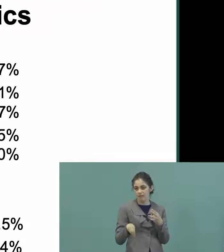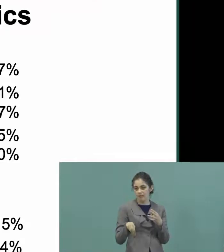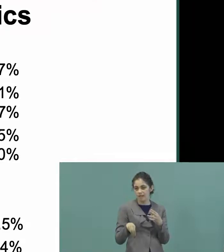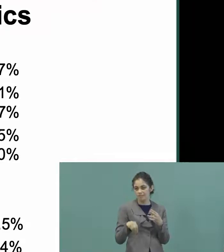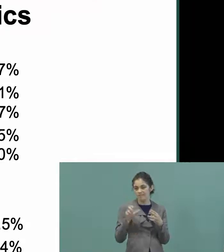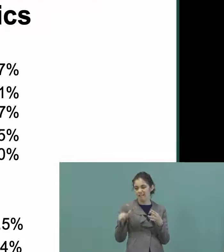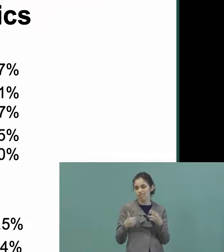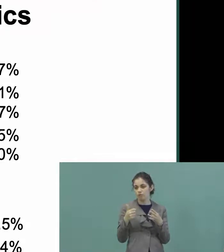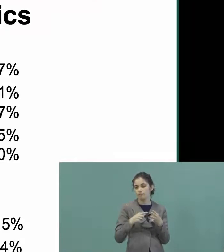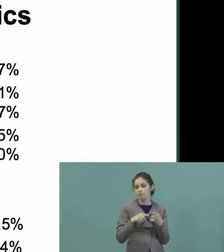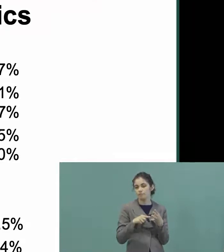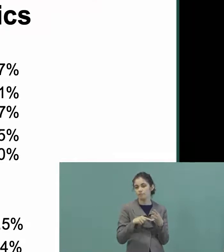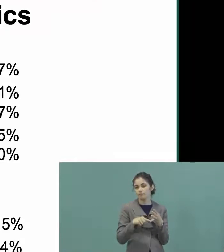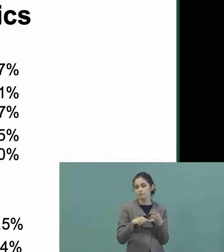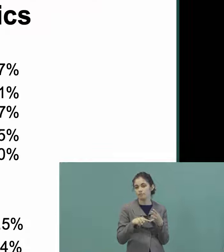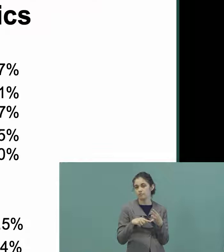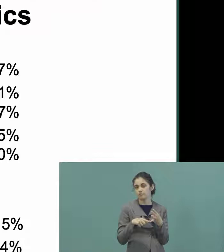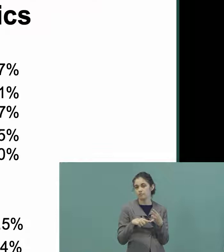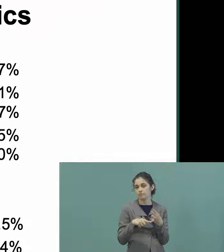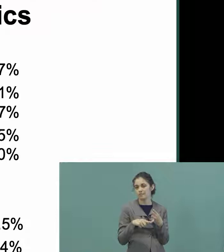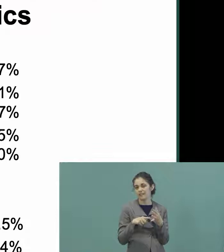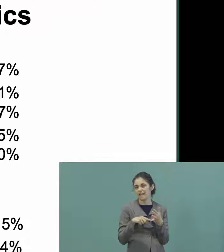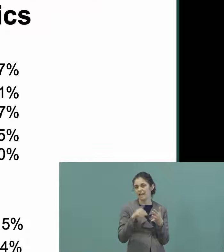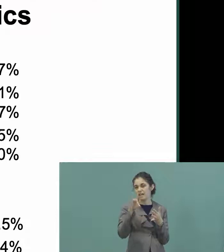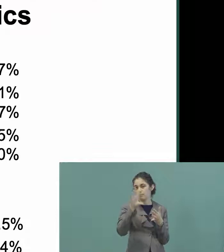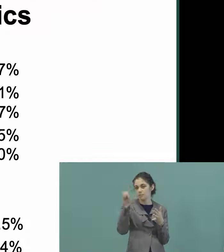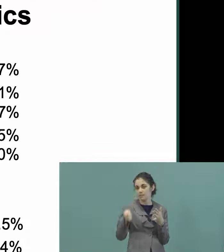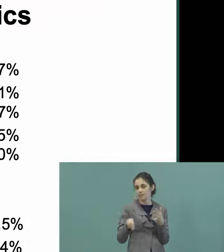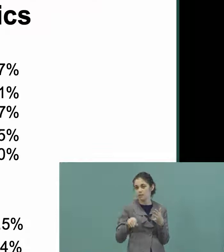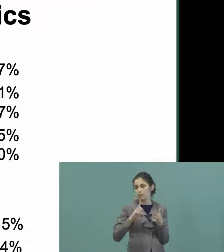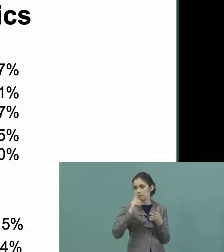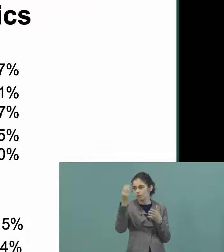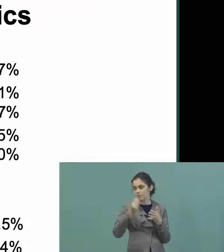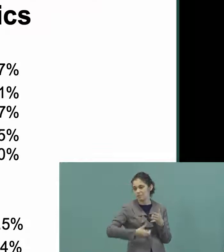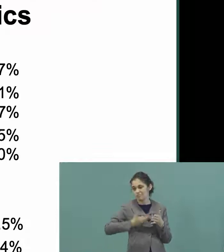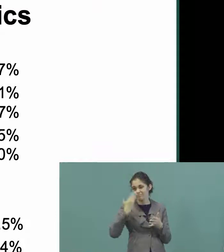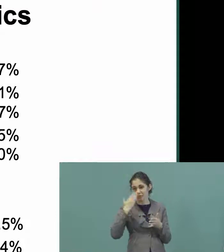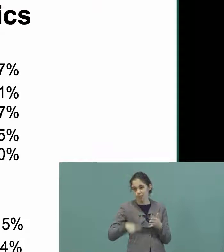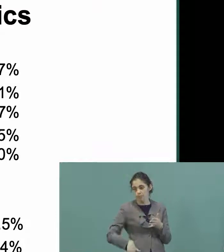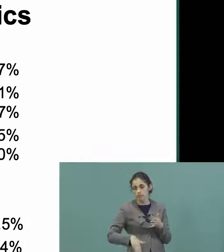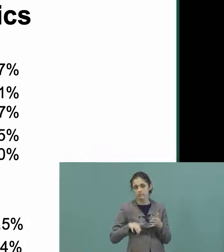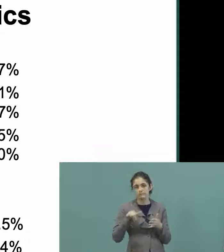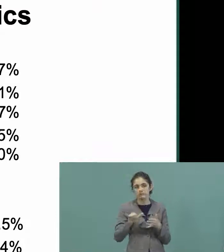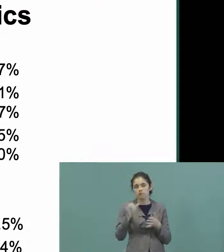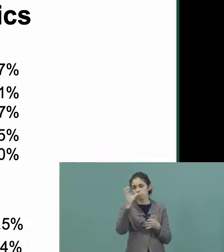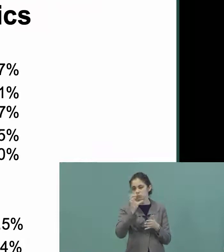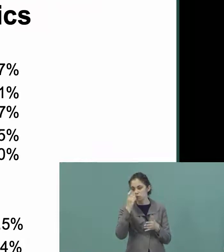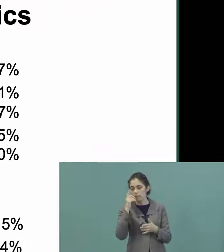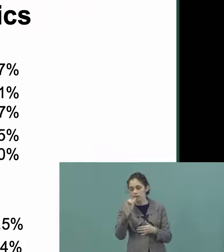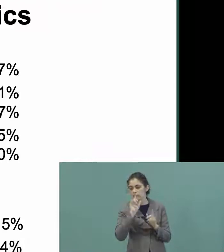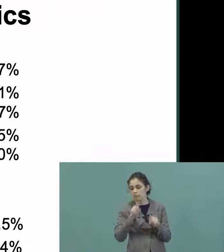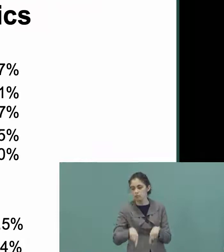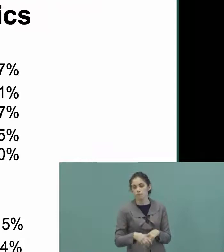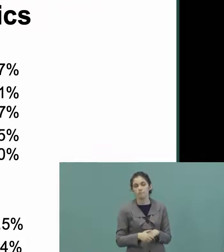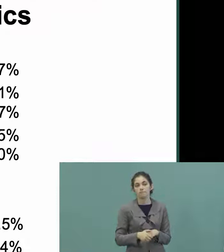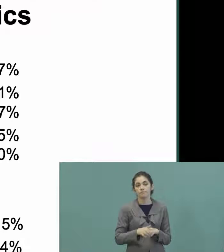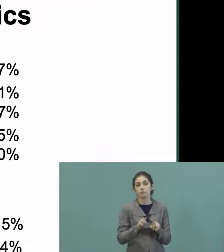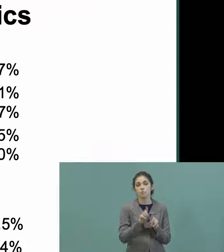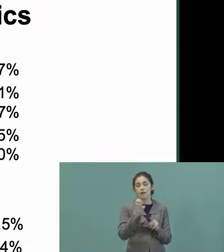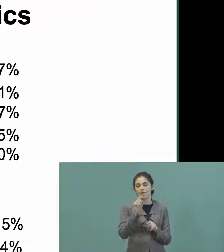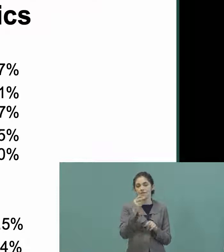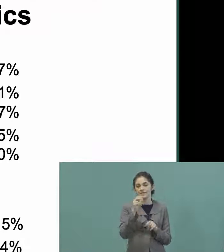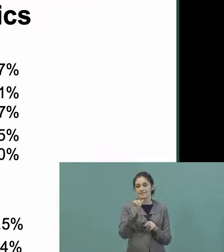other, and we have 8% of our cases this information is unknown, but we're still seeking it. For